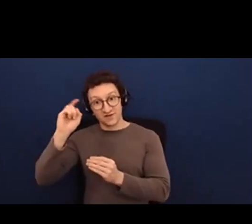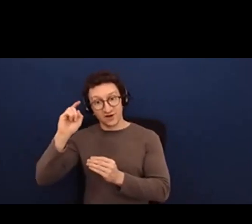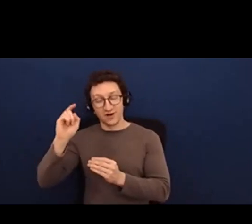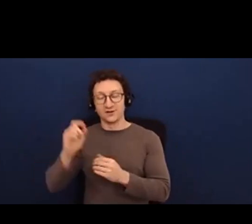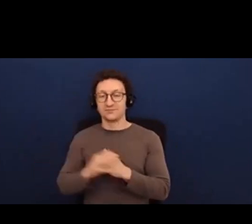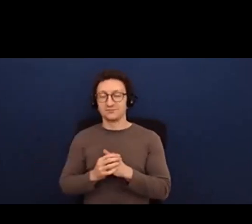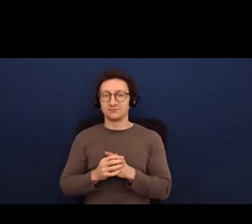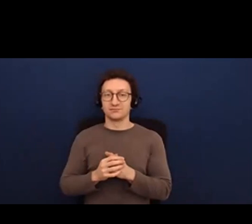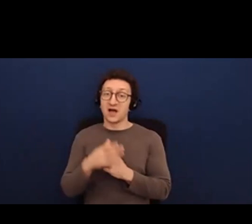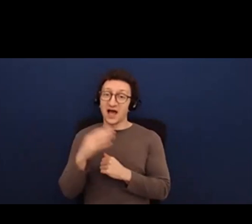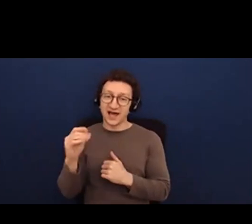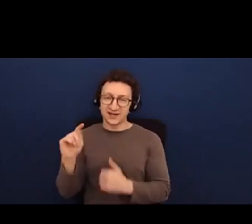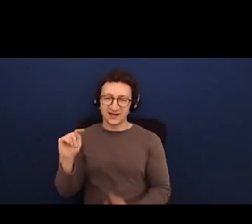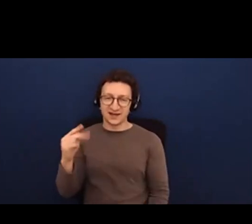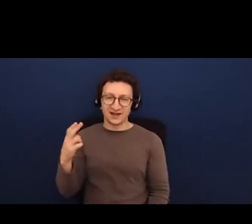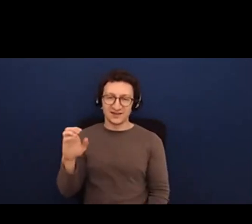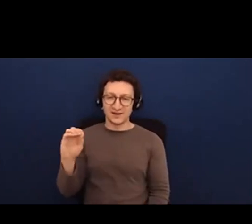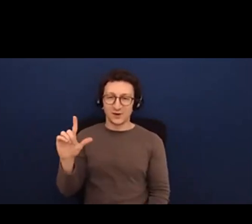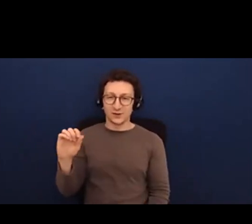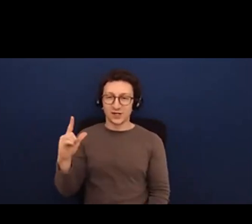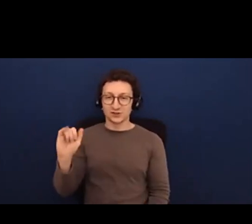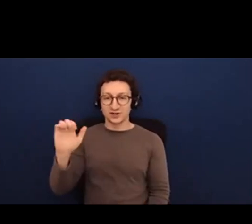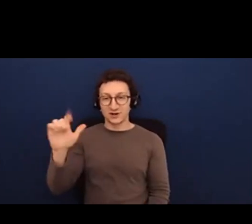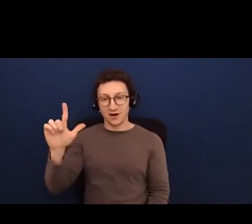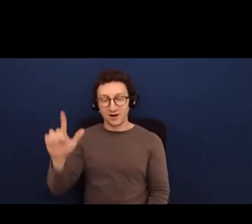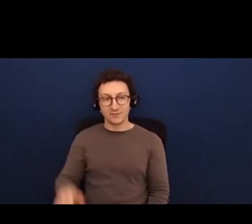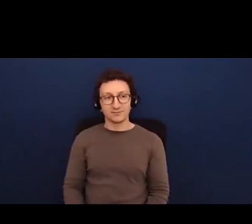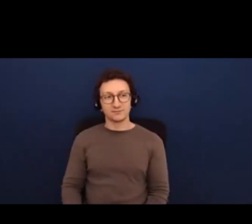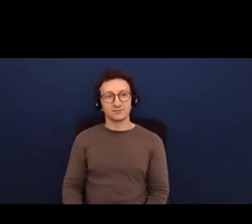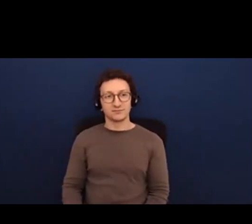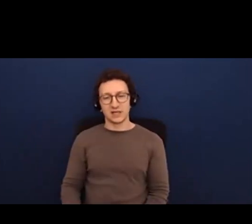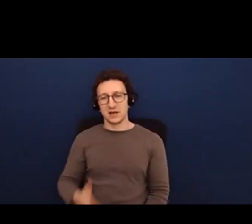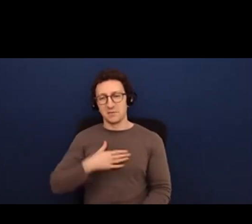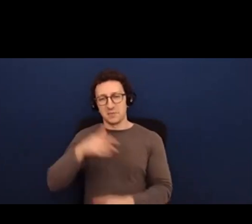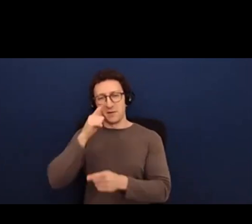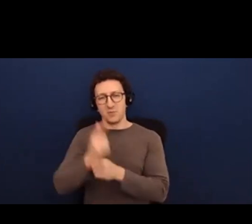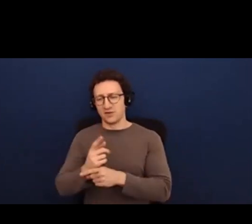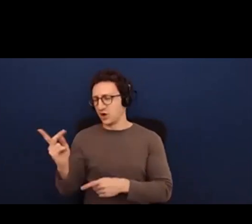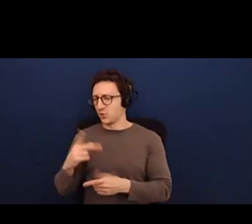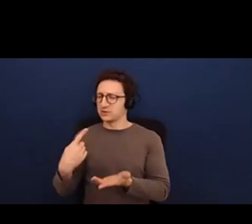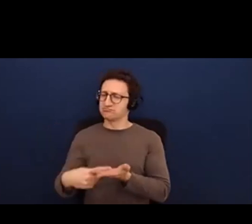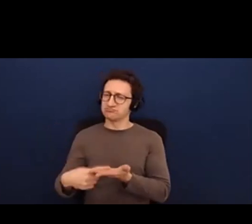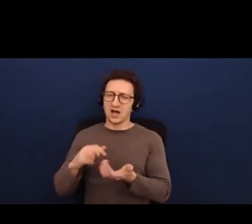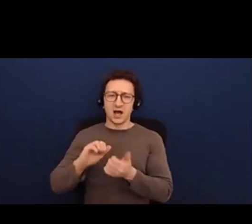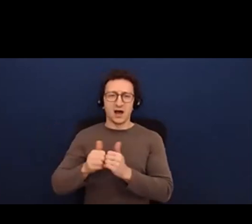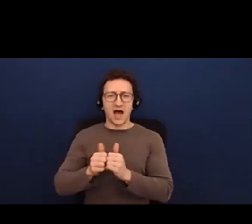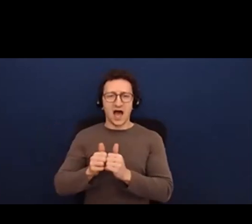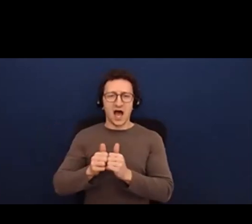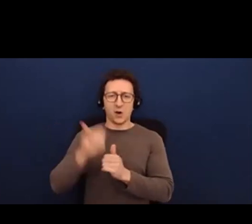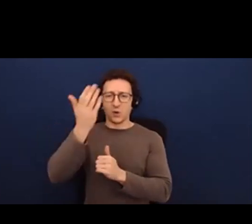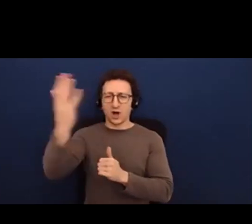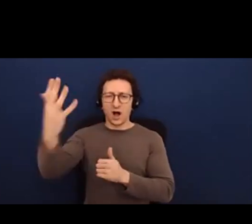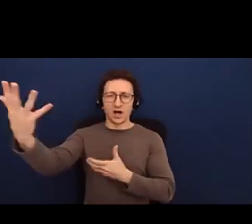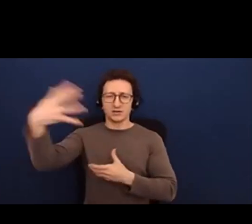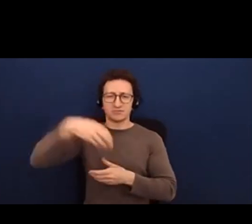and the theological. Alan and I talk about the presence of God and the way in which we can have a natural presence of God